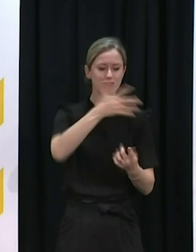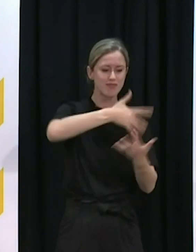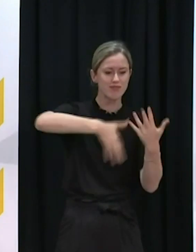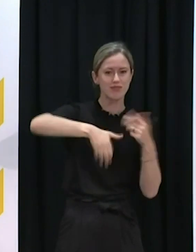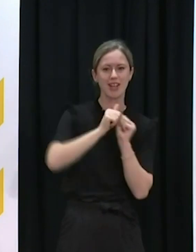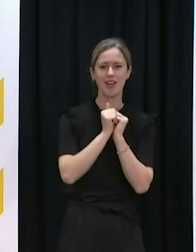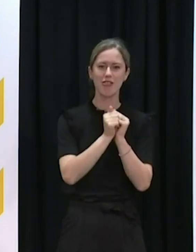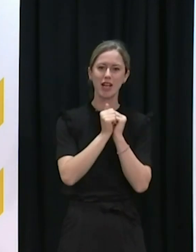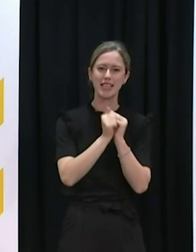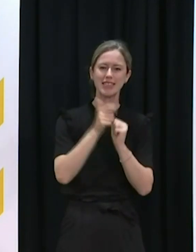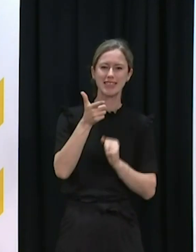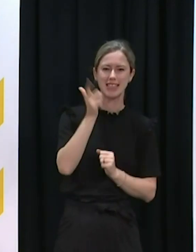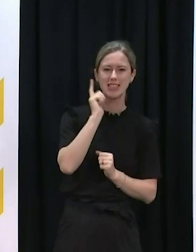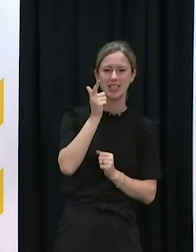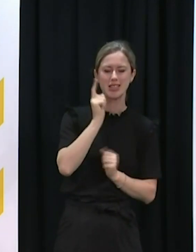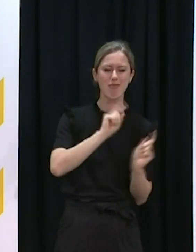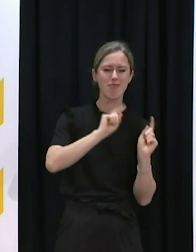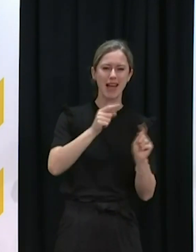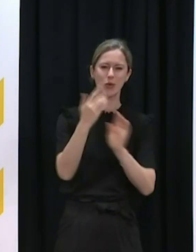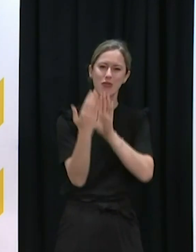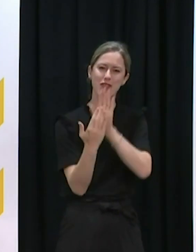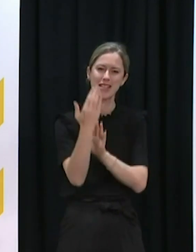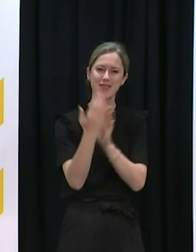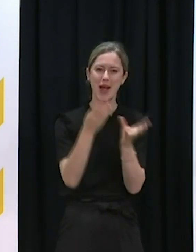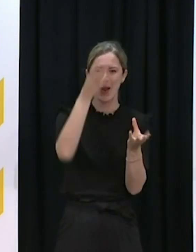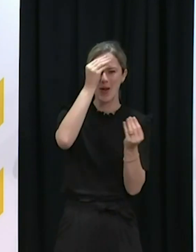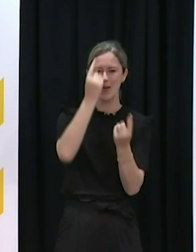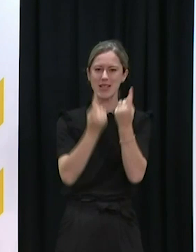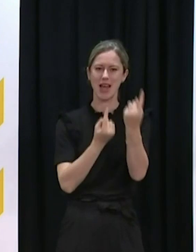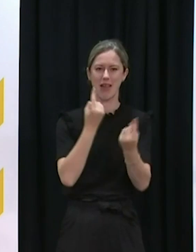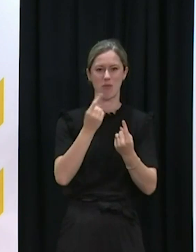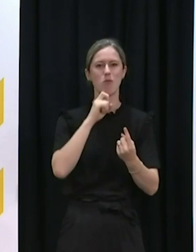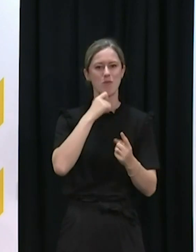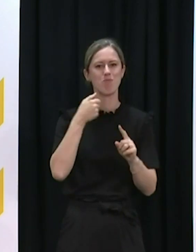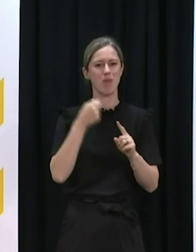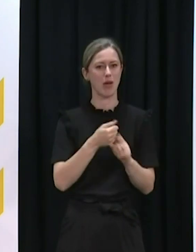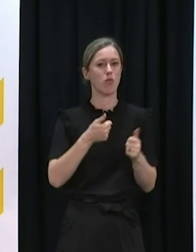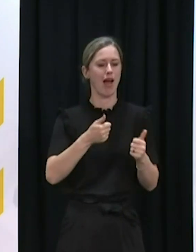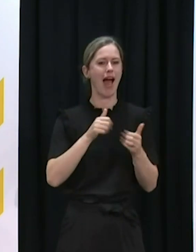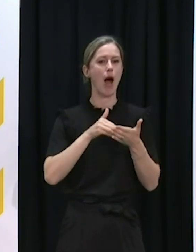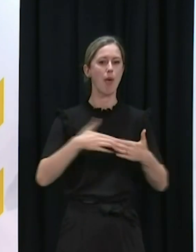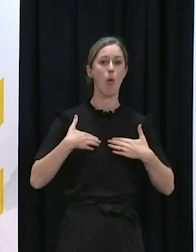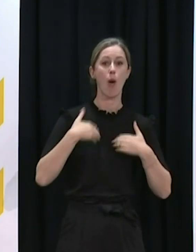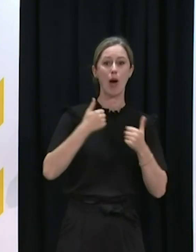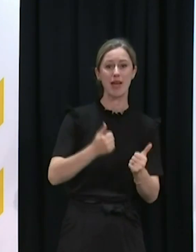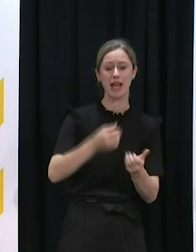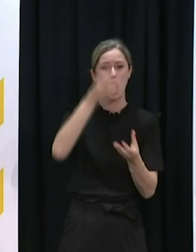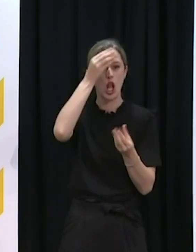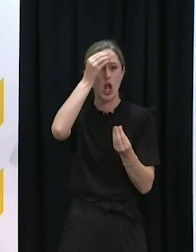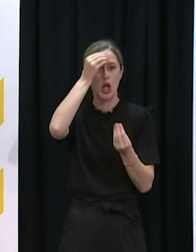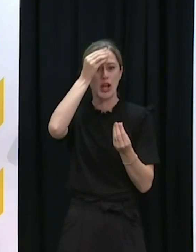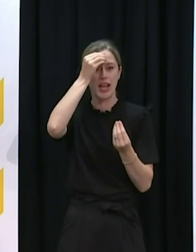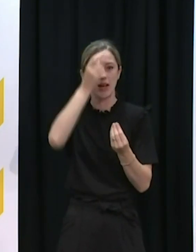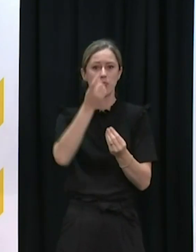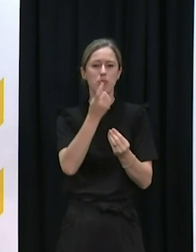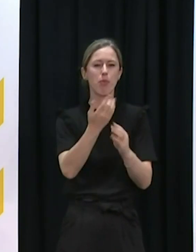with their friends and their teachers, and getting back to face-to-face learning will have a positive impact on their well-being as well as their learning as they head